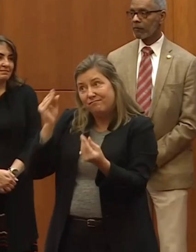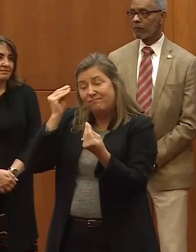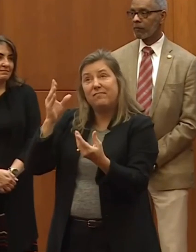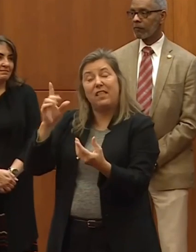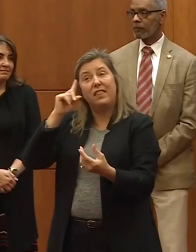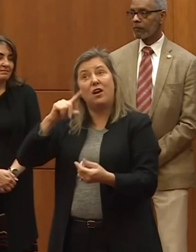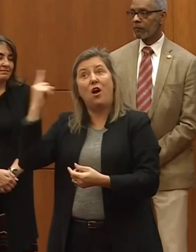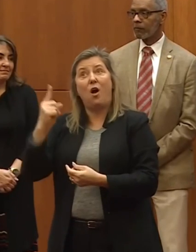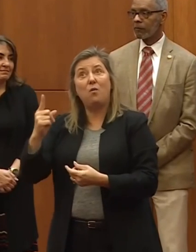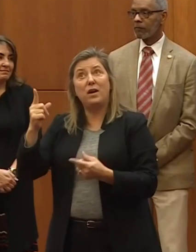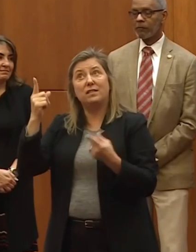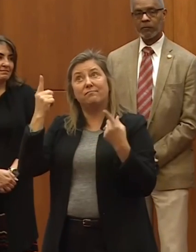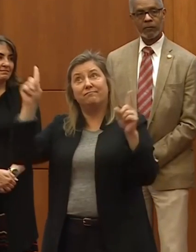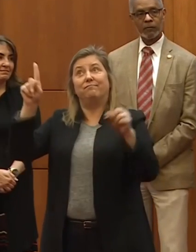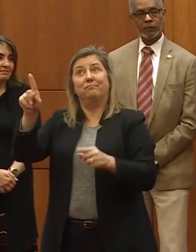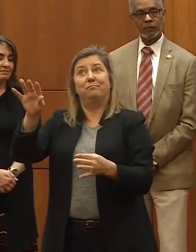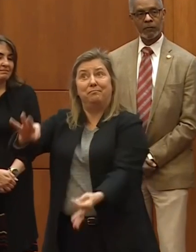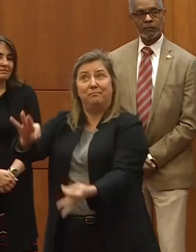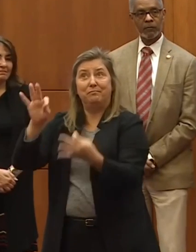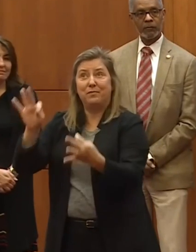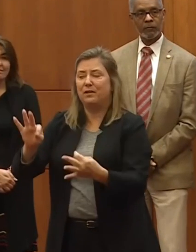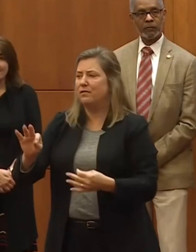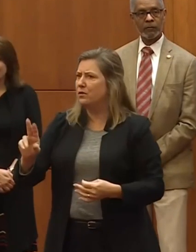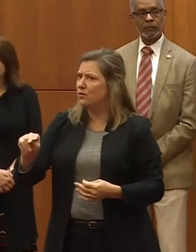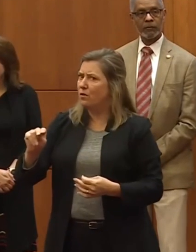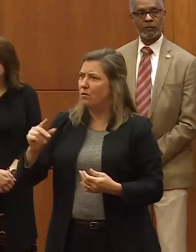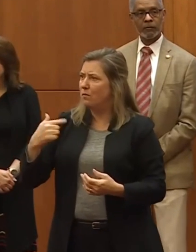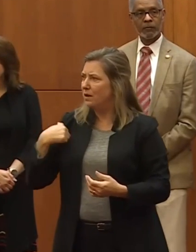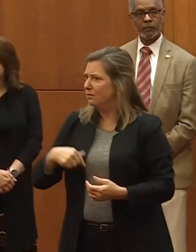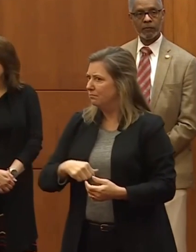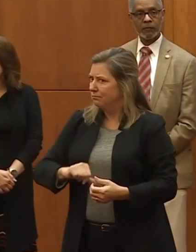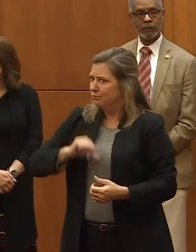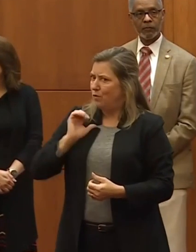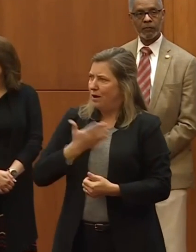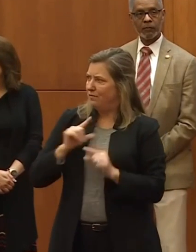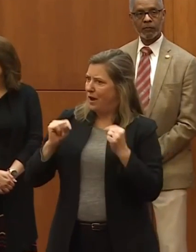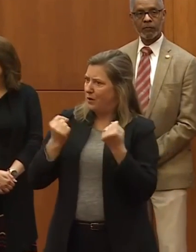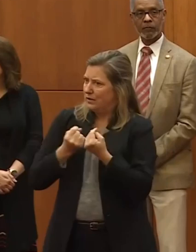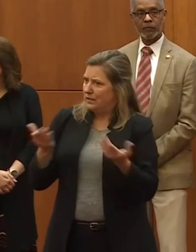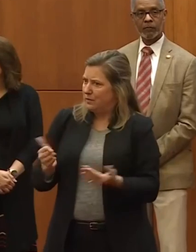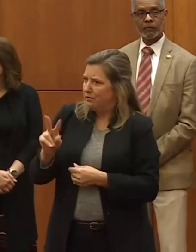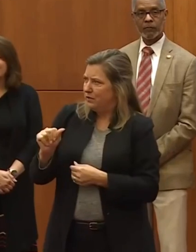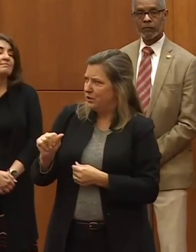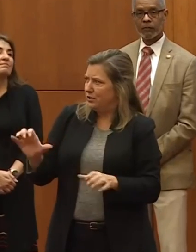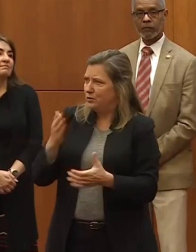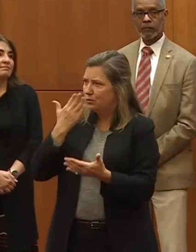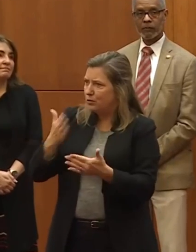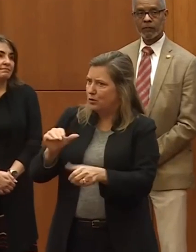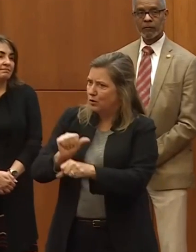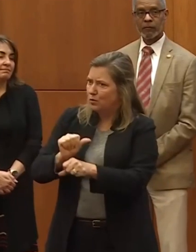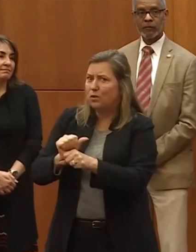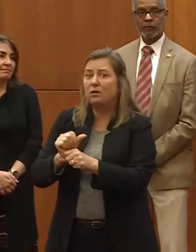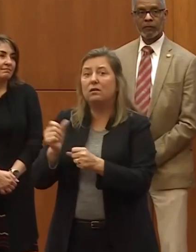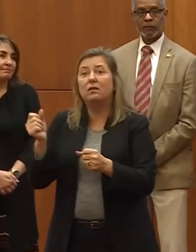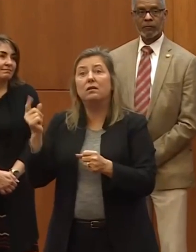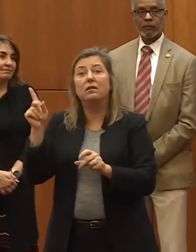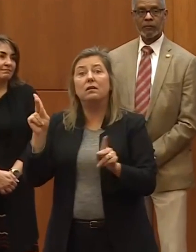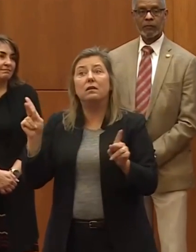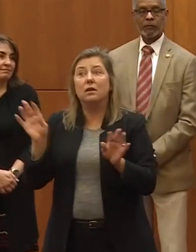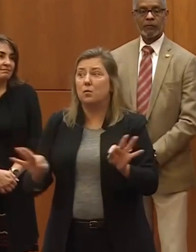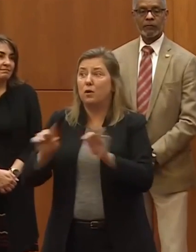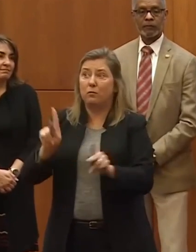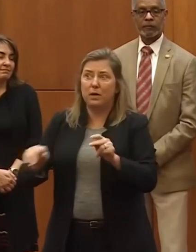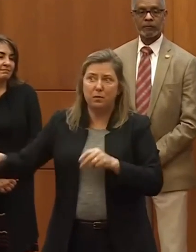meet perfection, but I'm proud of our team in Virginia. They're doing great work. And I want Virginians to understand how